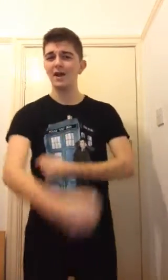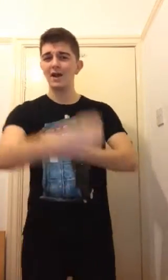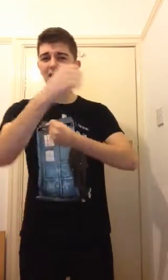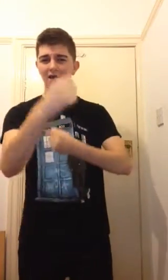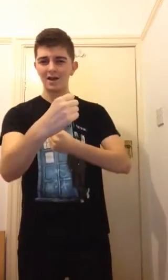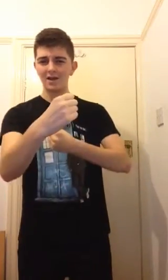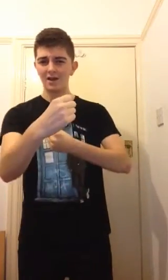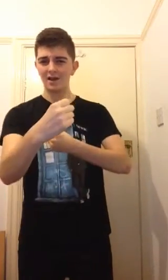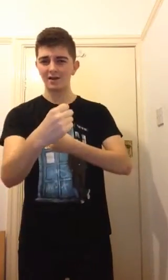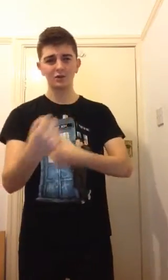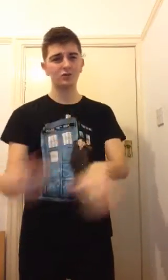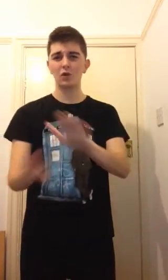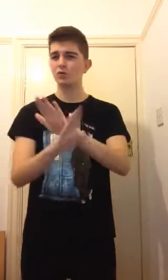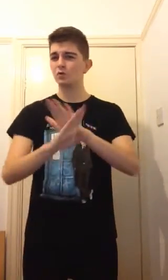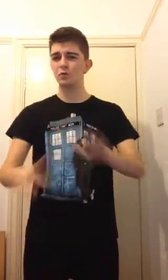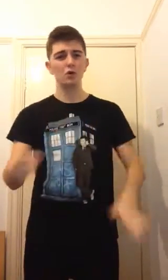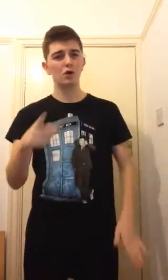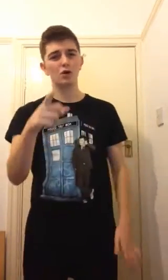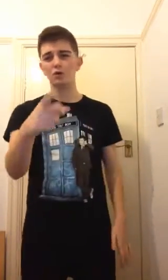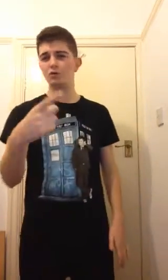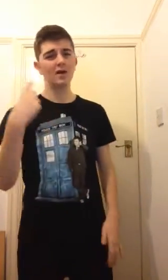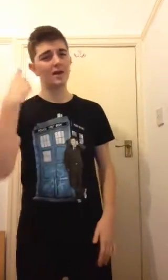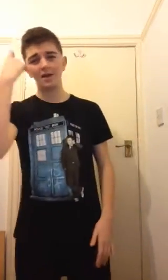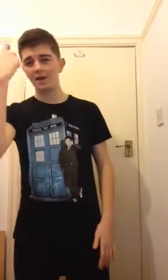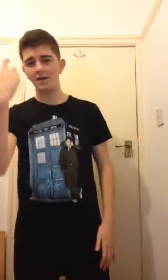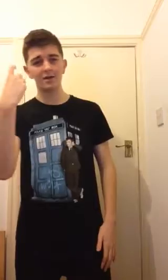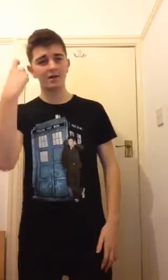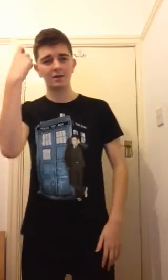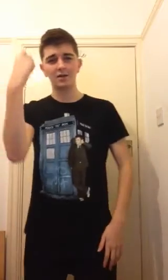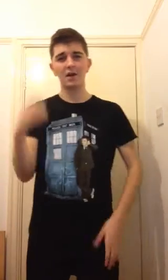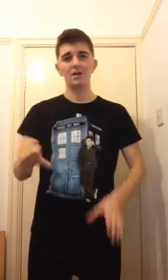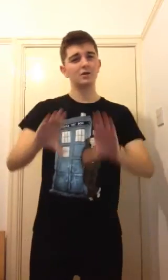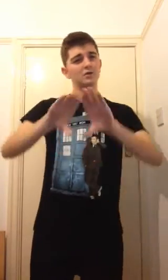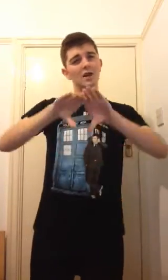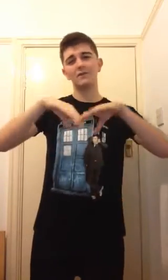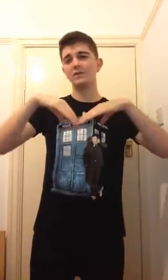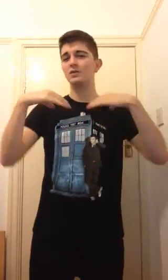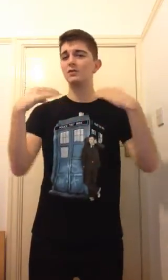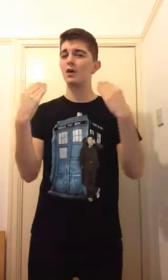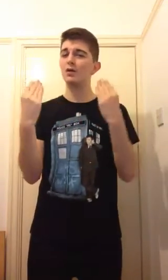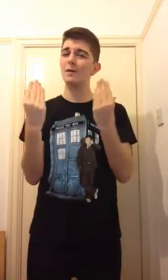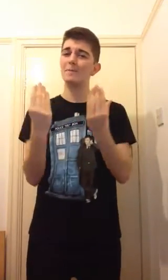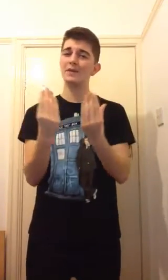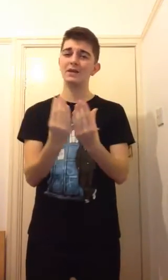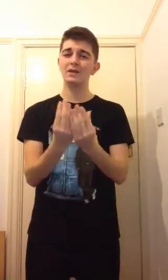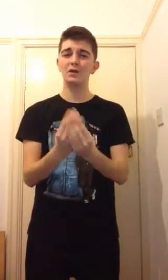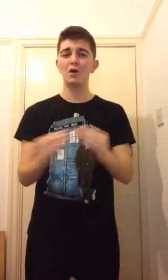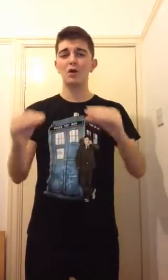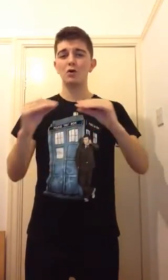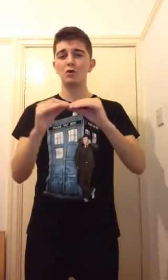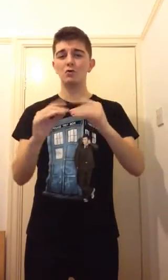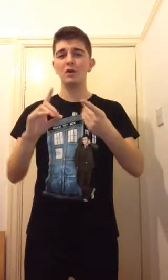fight, don't you worry. Everything's gonna be alright.